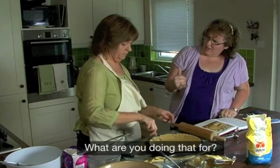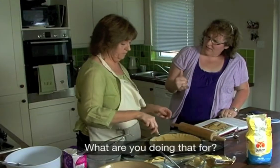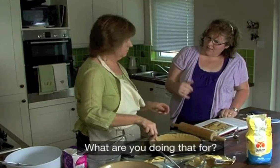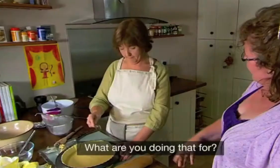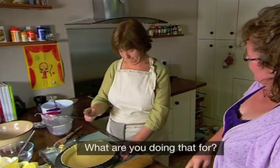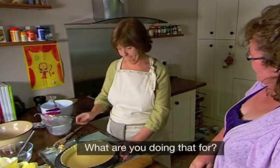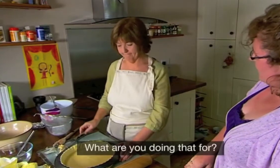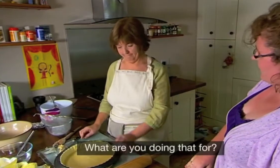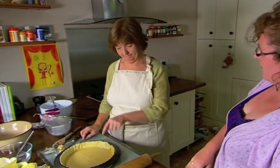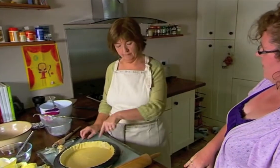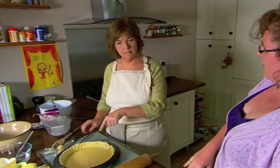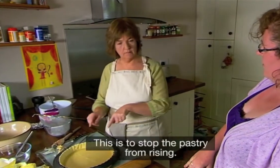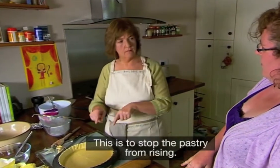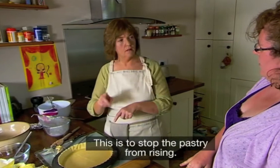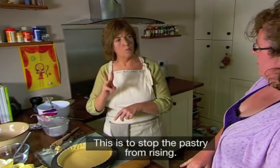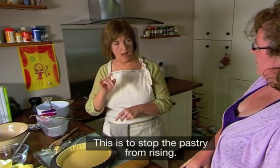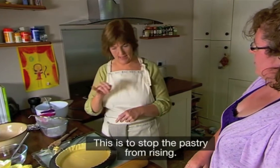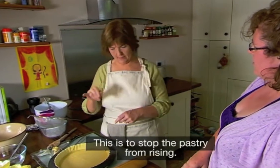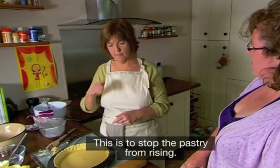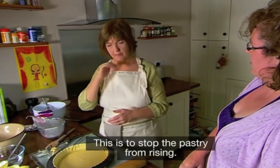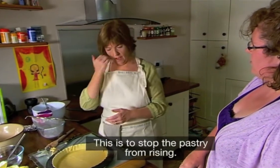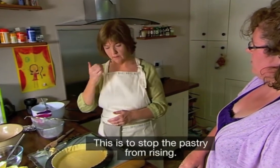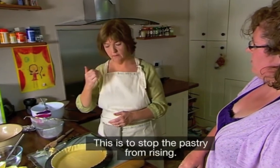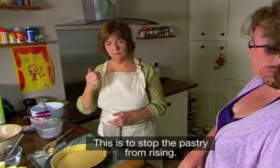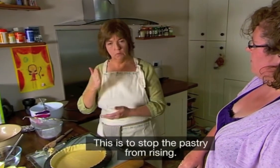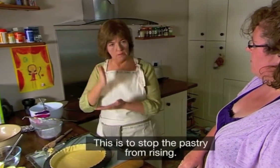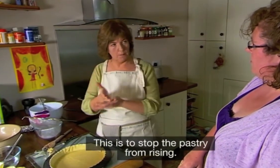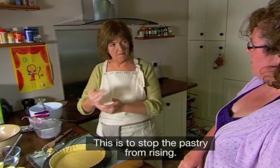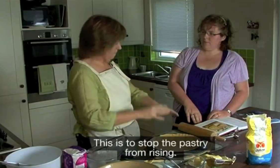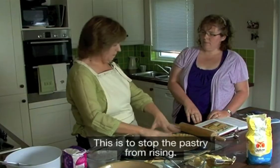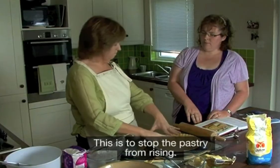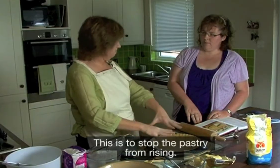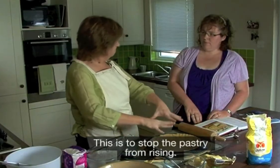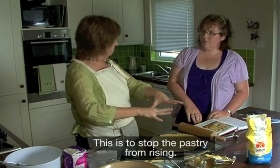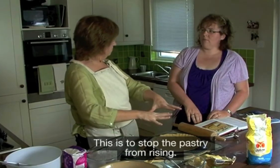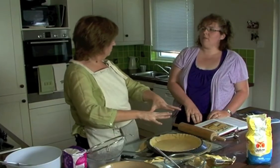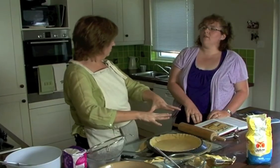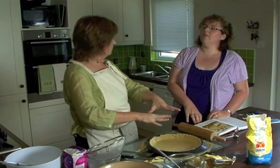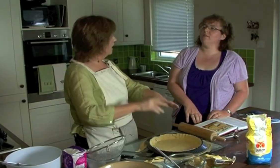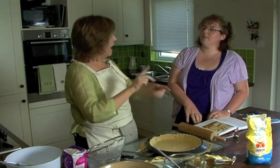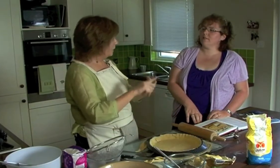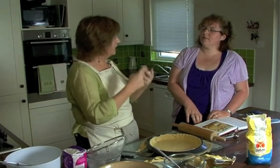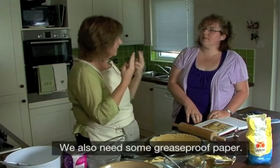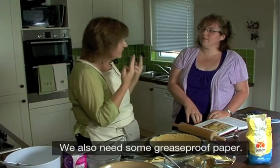What are you doing that for? This is to stop the pastry from rising. We also need some grease-proof paper.